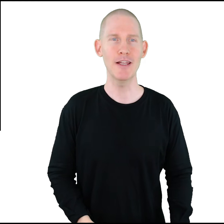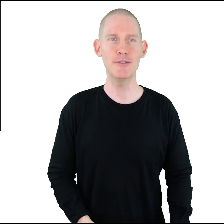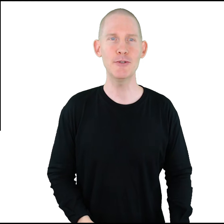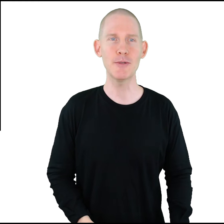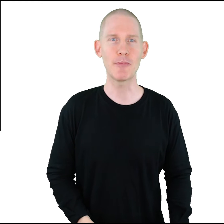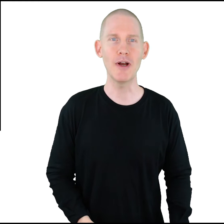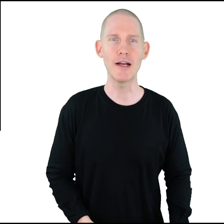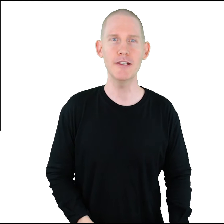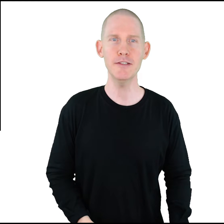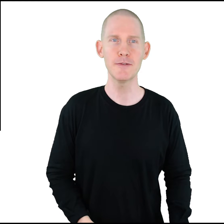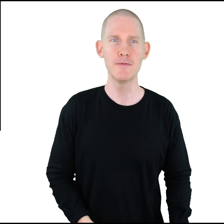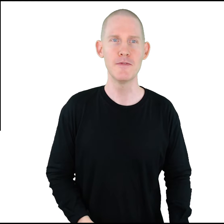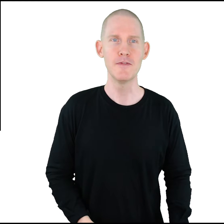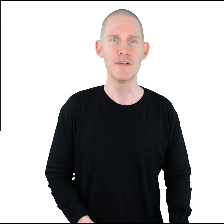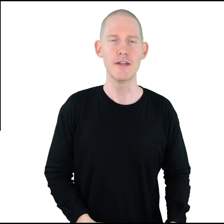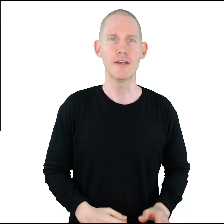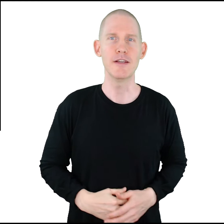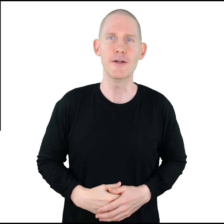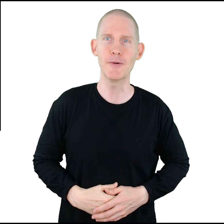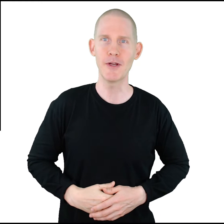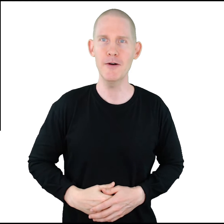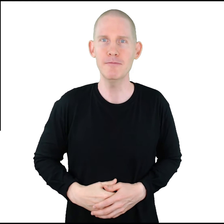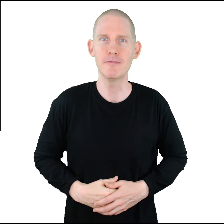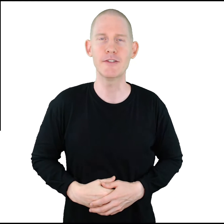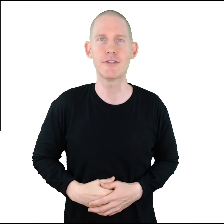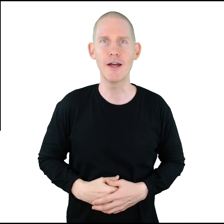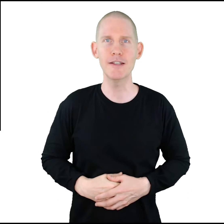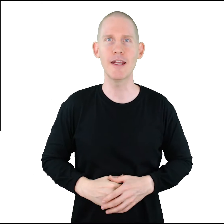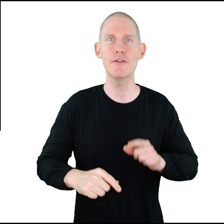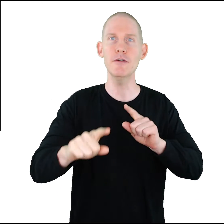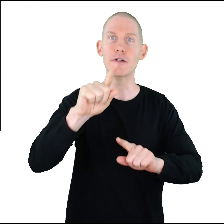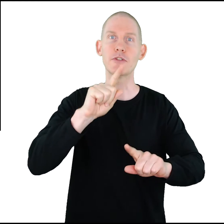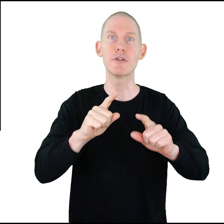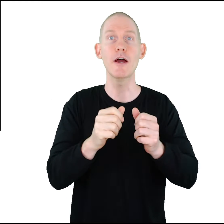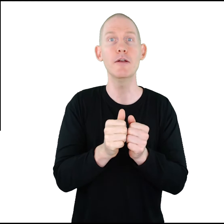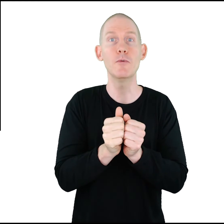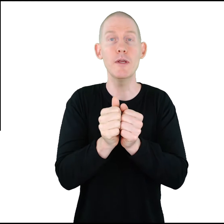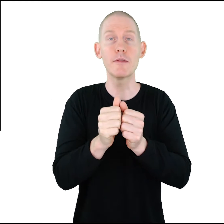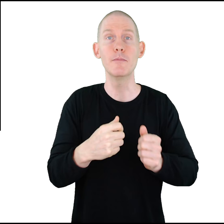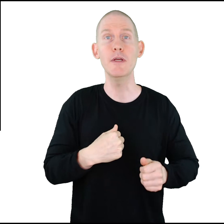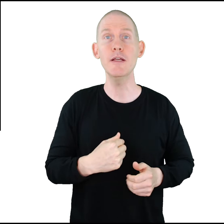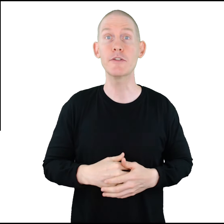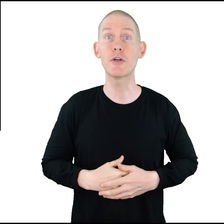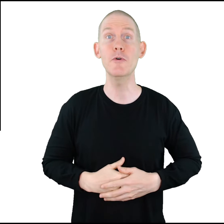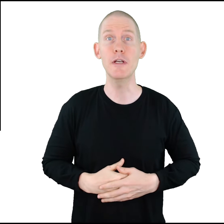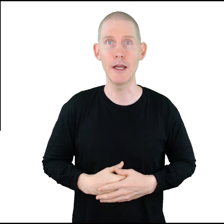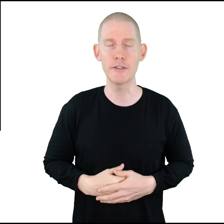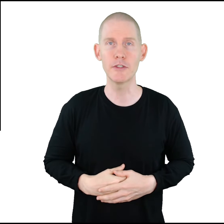do some practice. Here we go. Let's sign together. Sign with me. Let's go nice and